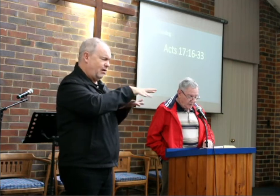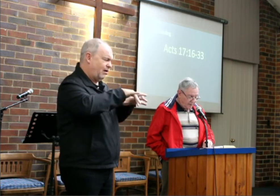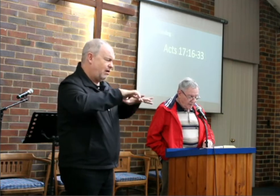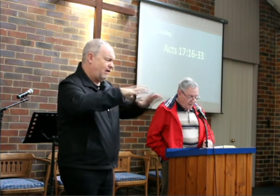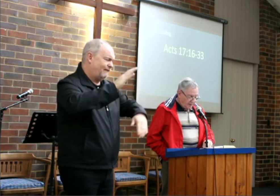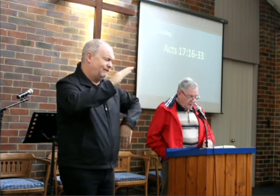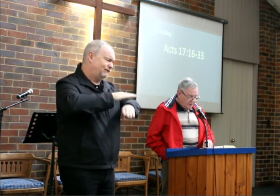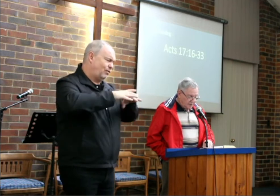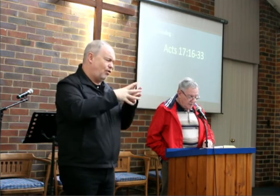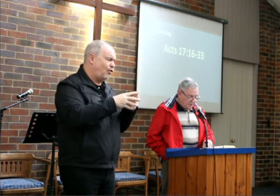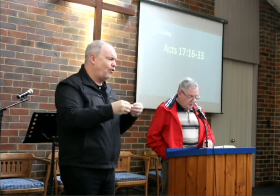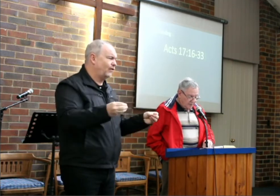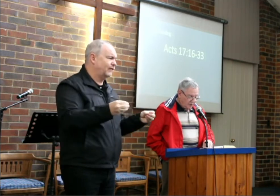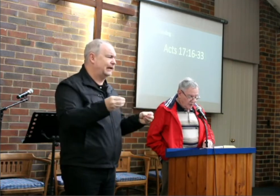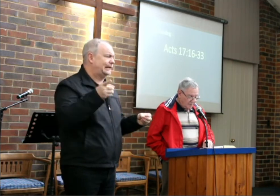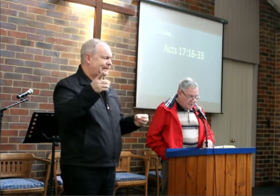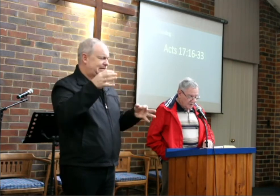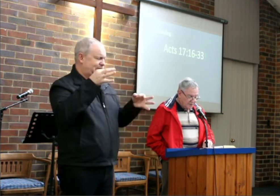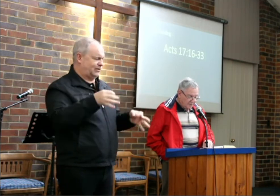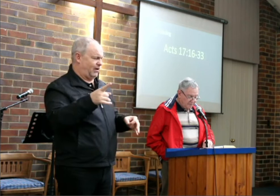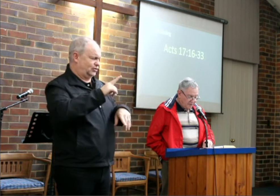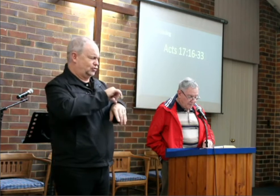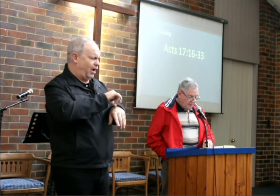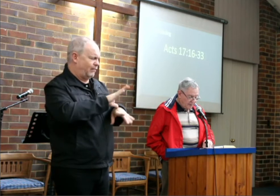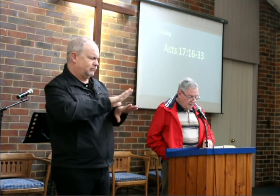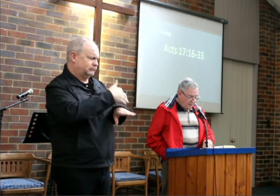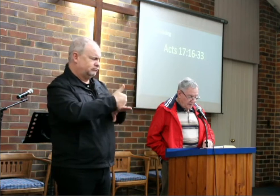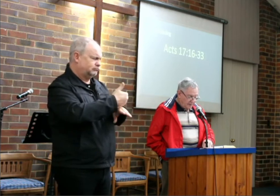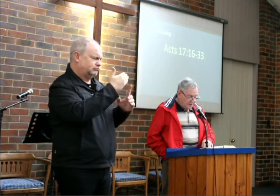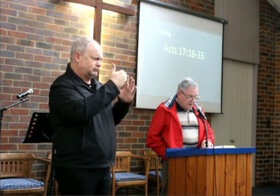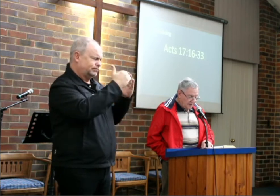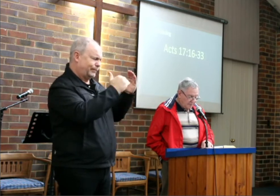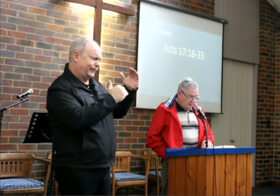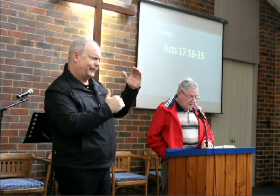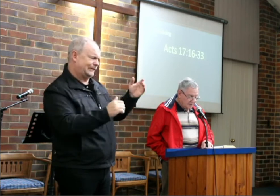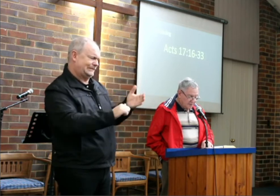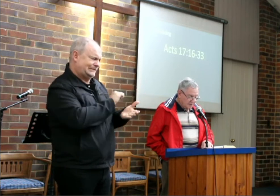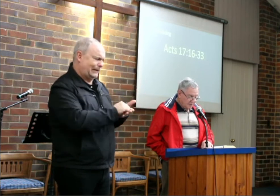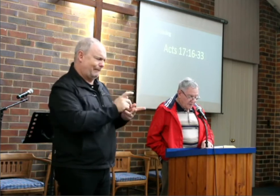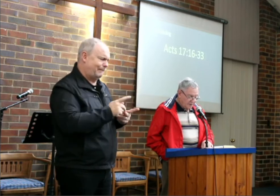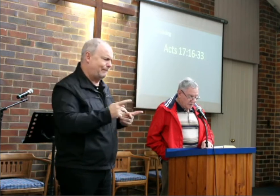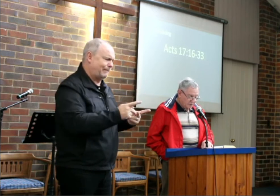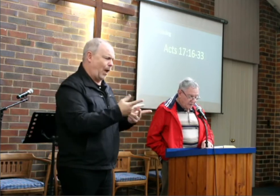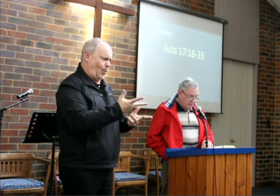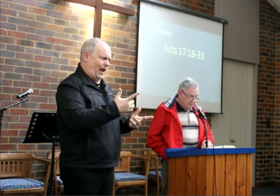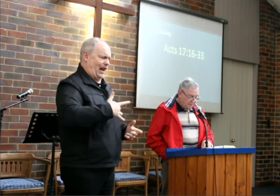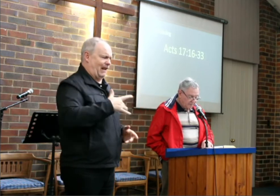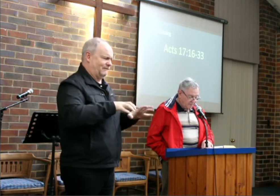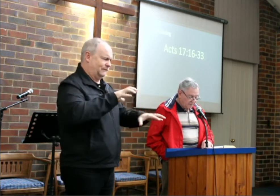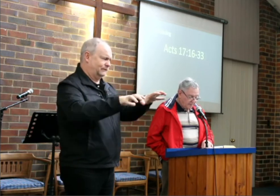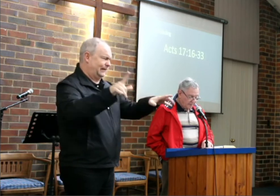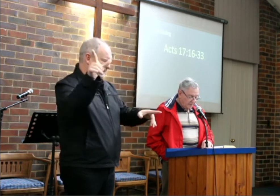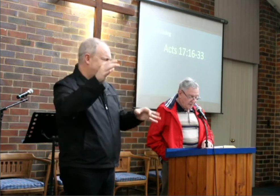earth, and he determined the times set for them and the exact places where they should live.